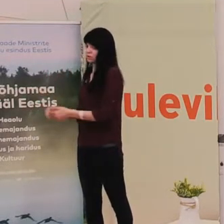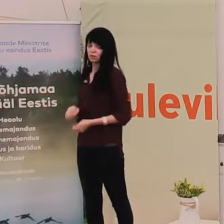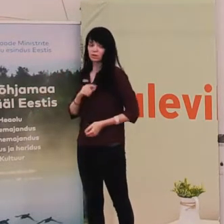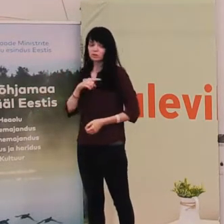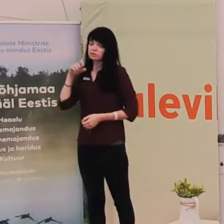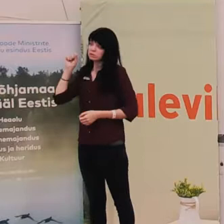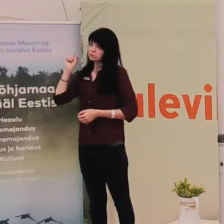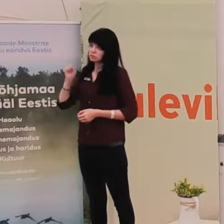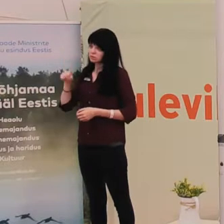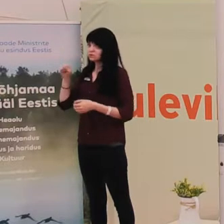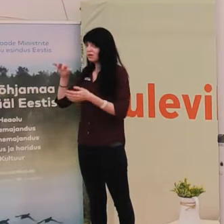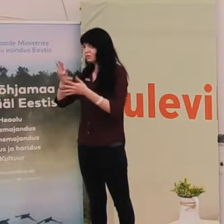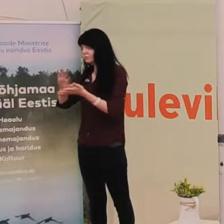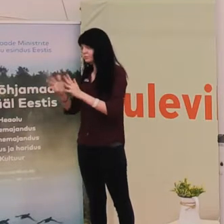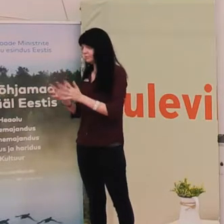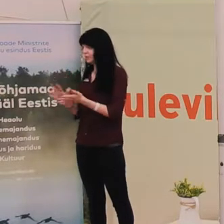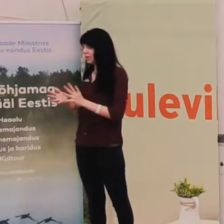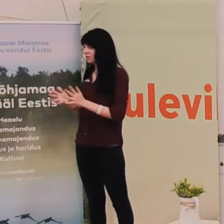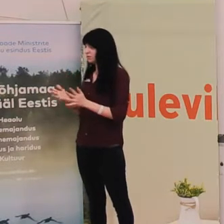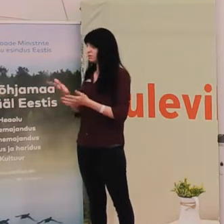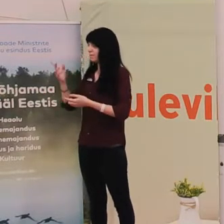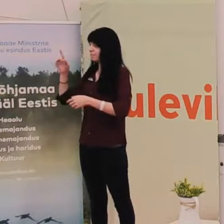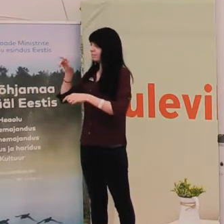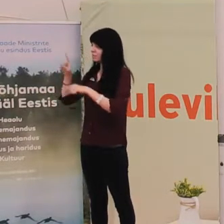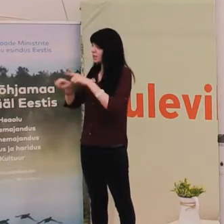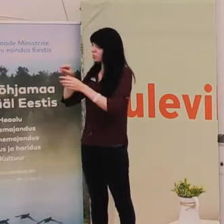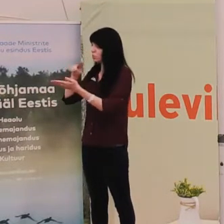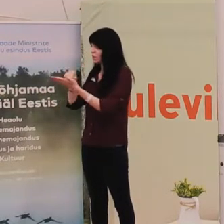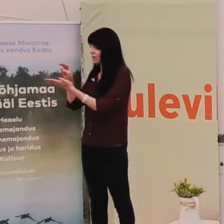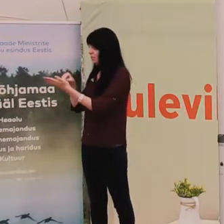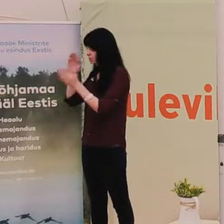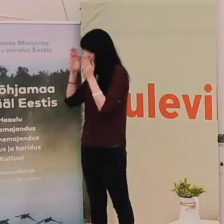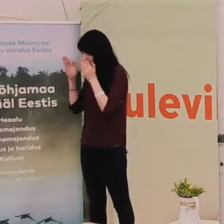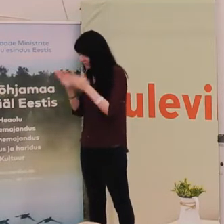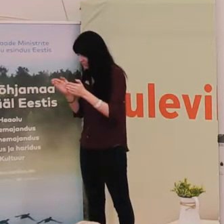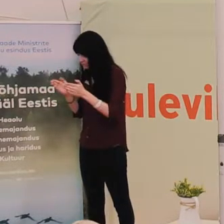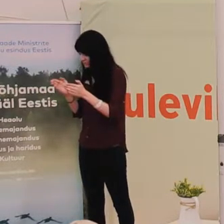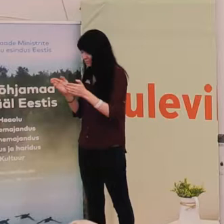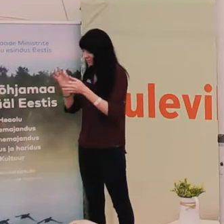Partly. We haven't tackled this issue specifically,